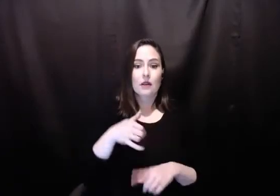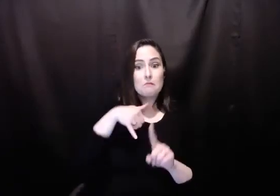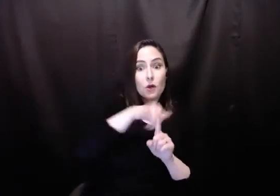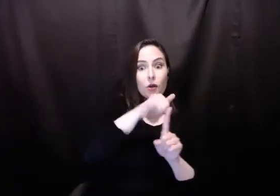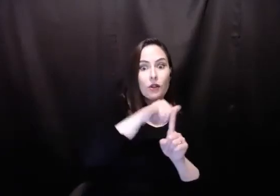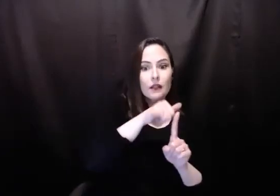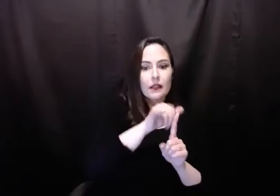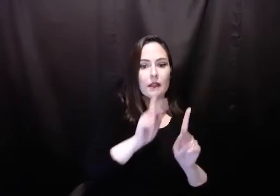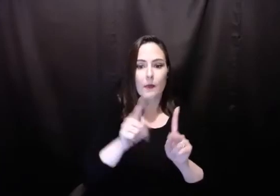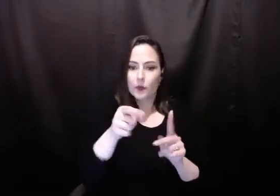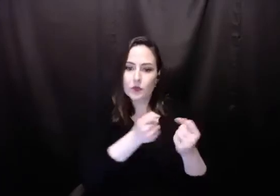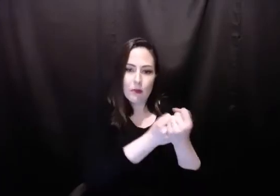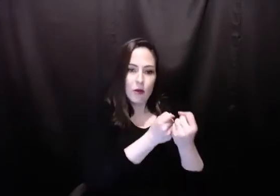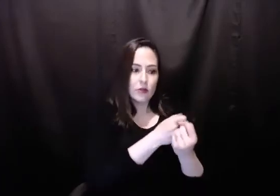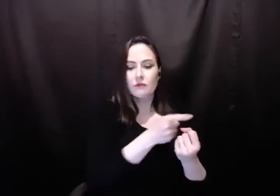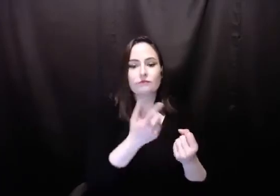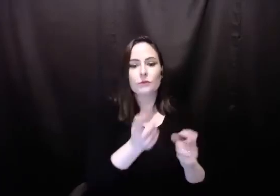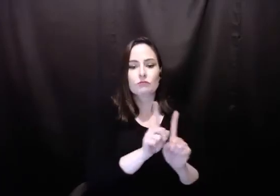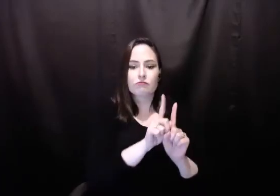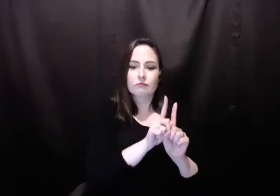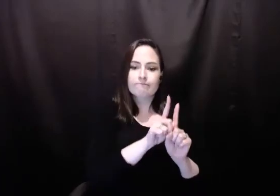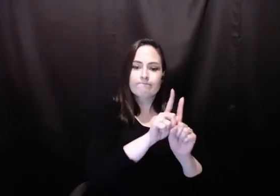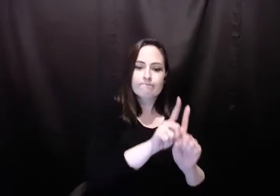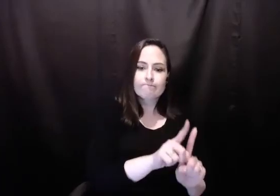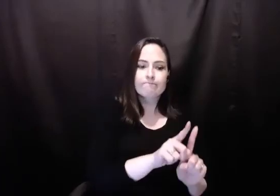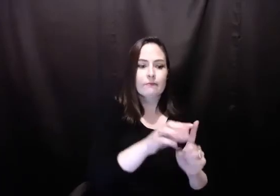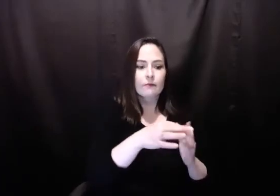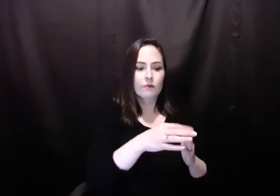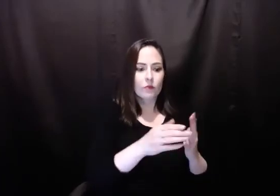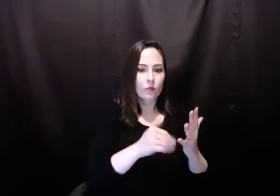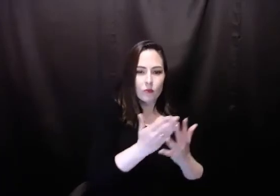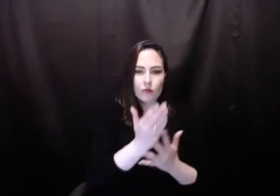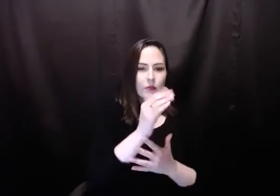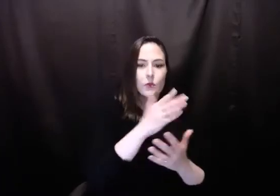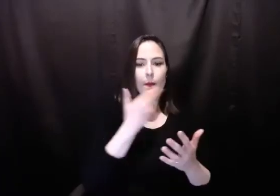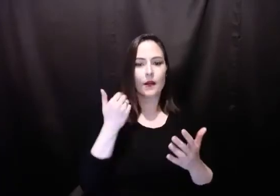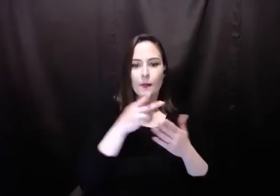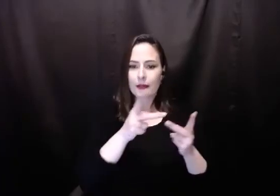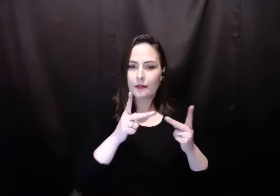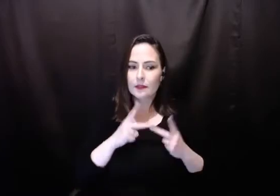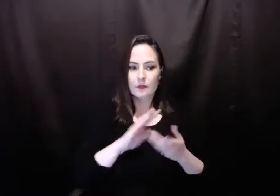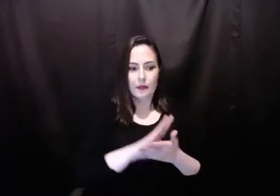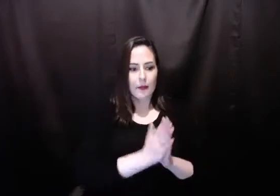to take, I hate to say to take the high road, but that's what I hope that I can do, is to take the high